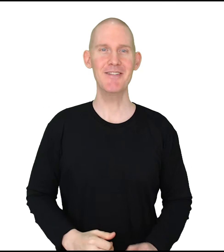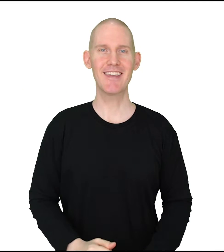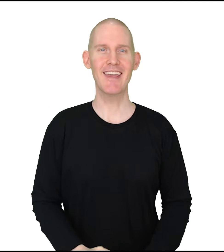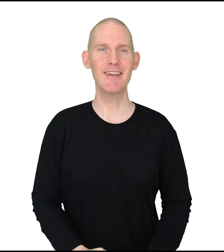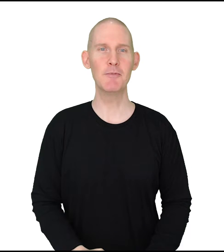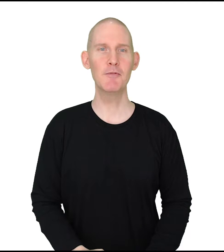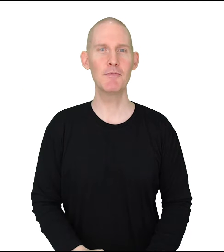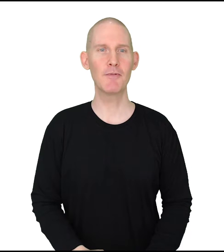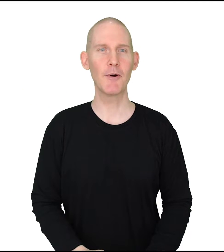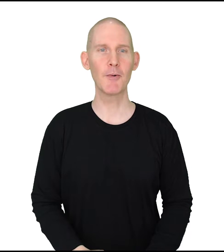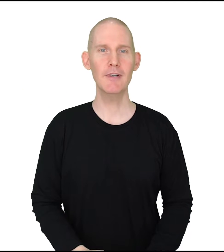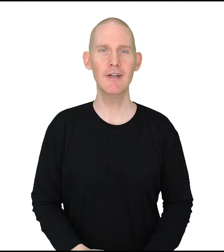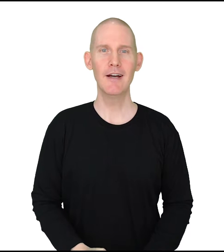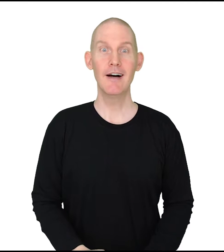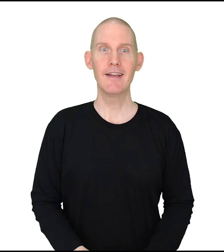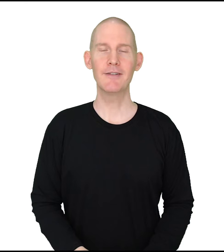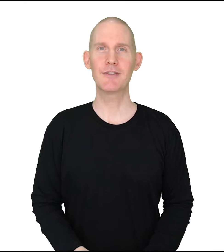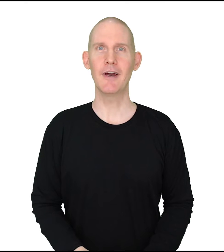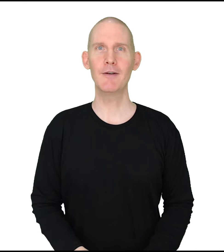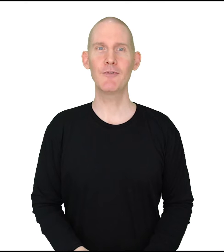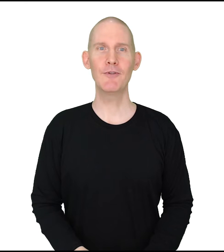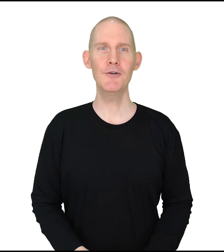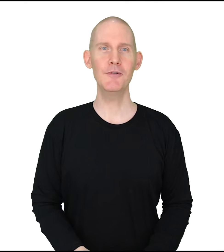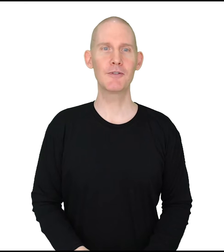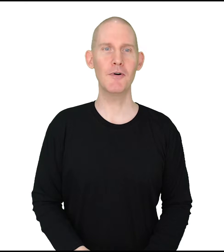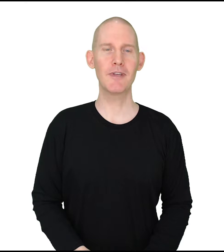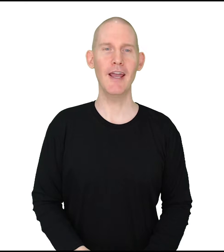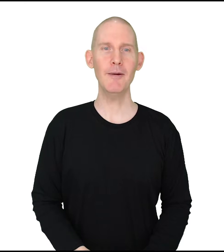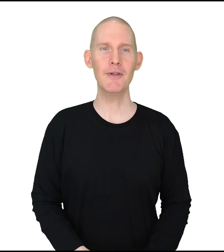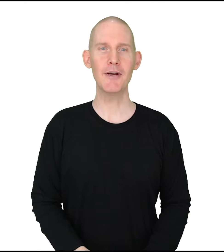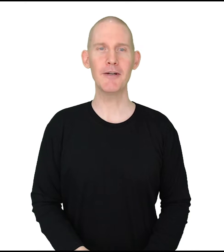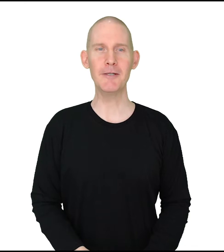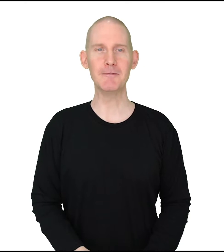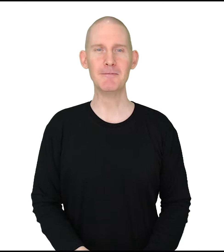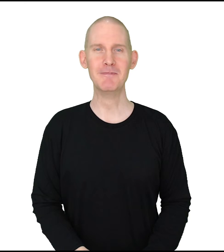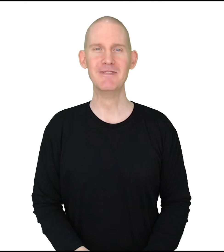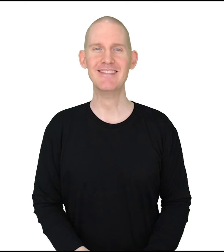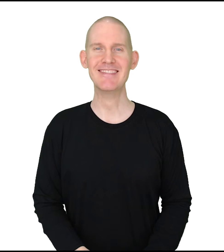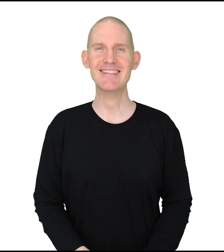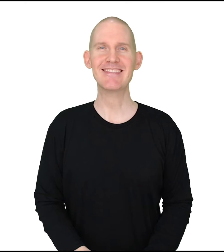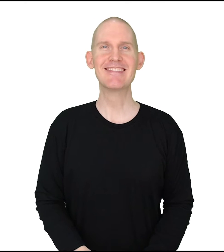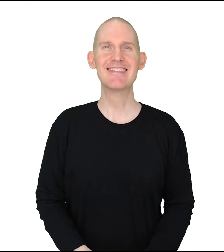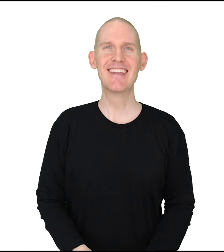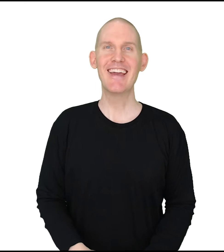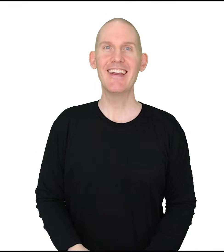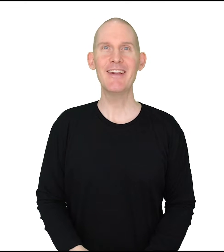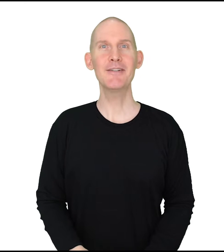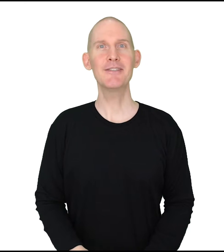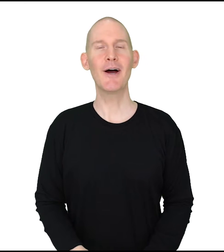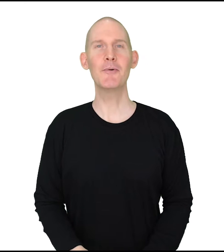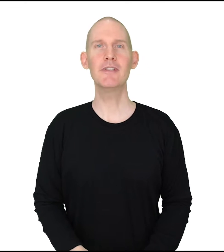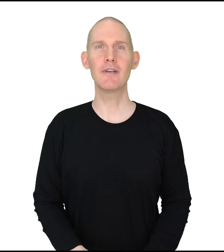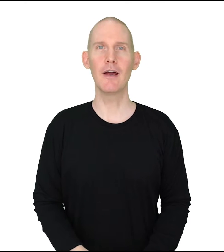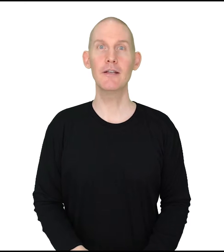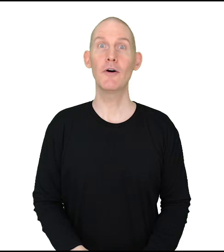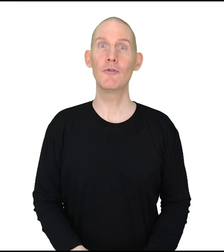Okay, moving forward. The sign for lose, vocabulary. Here's how we sign